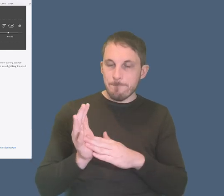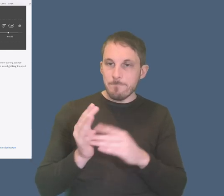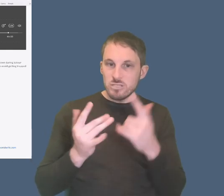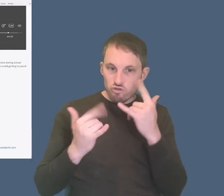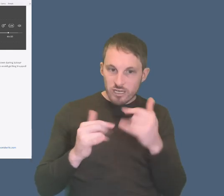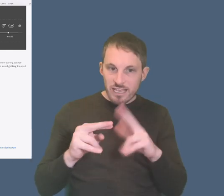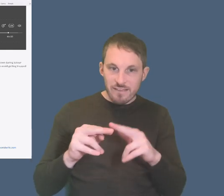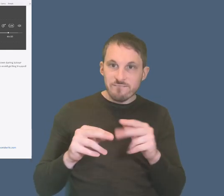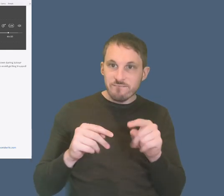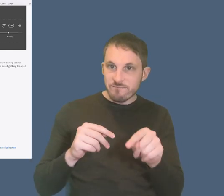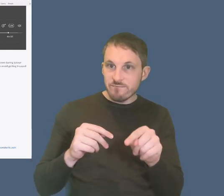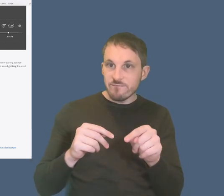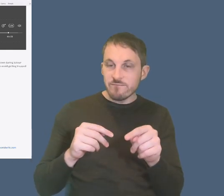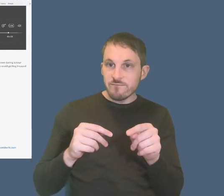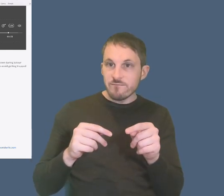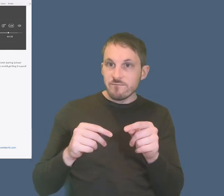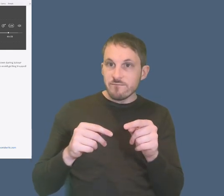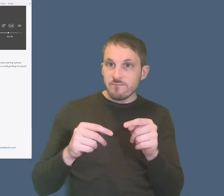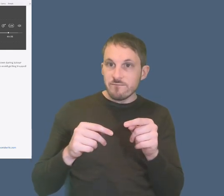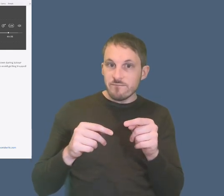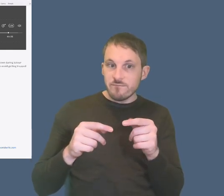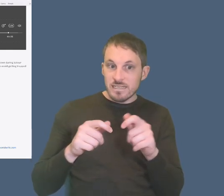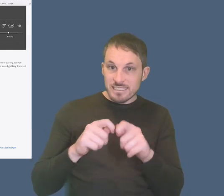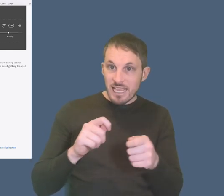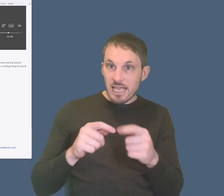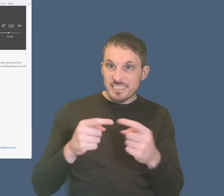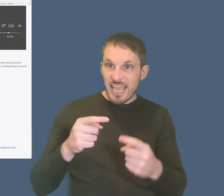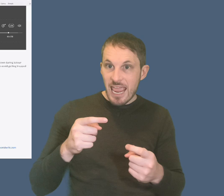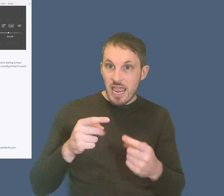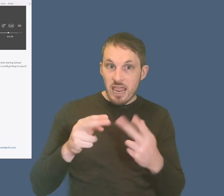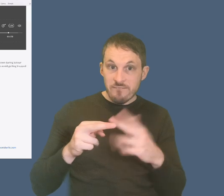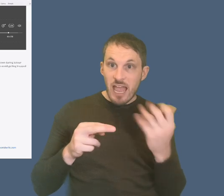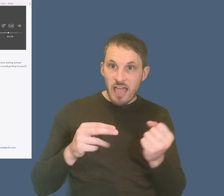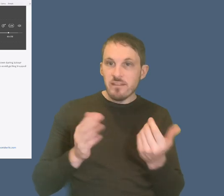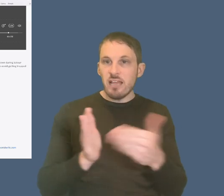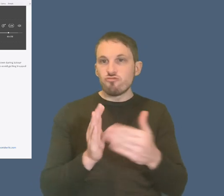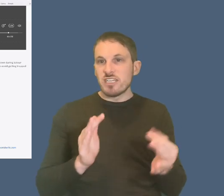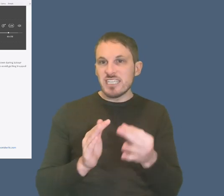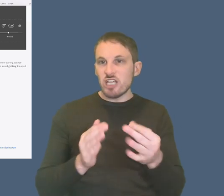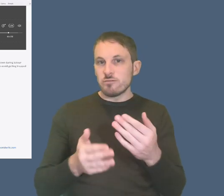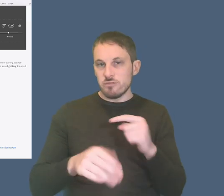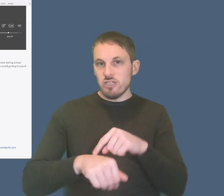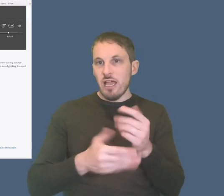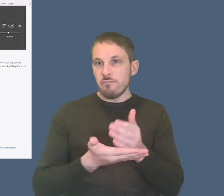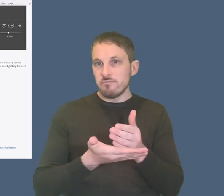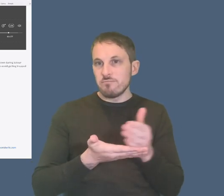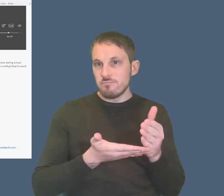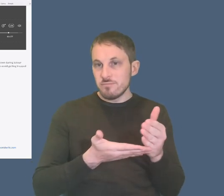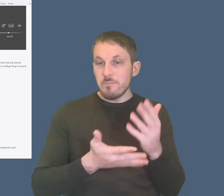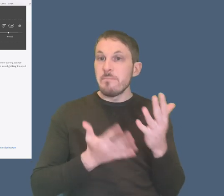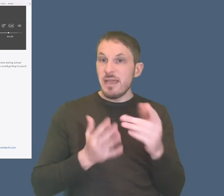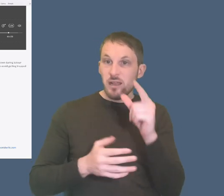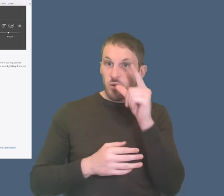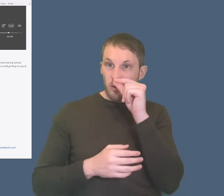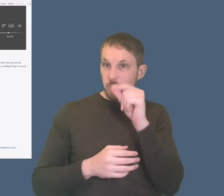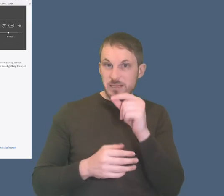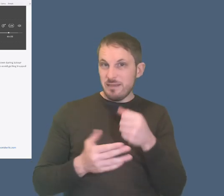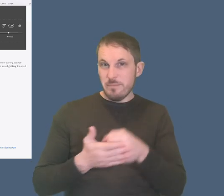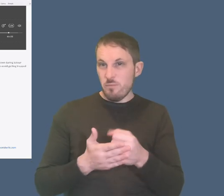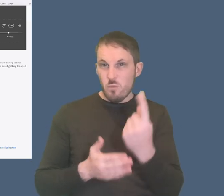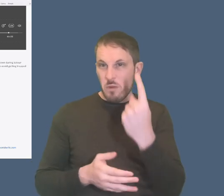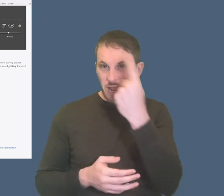then that's performed with the woman in a lithotomy position as well. So consider that the woman might be there for at least an